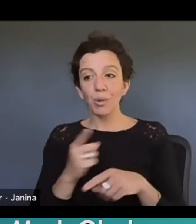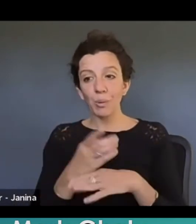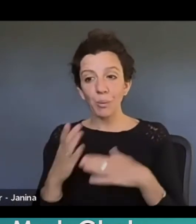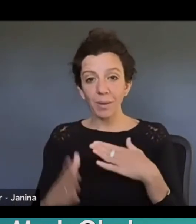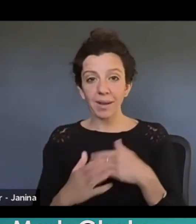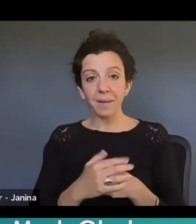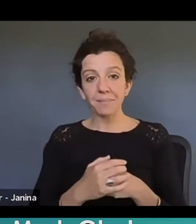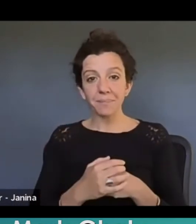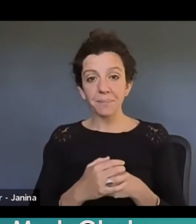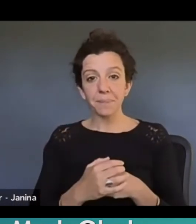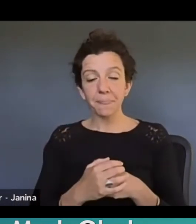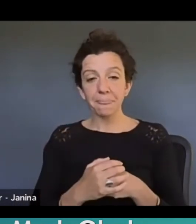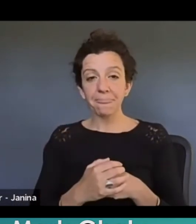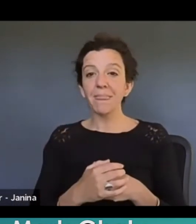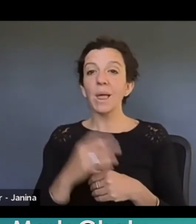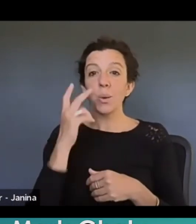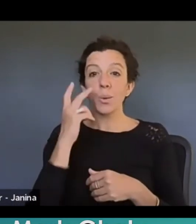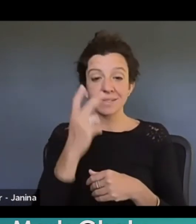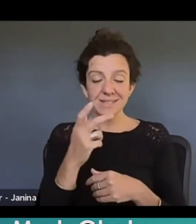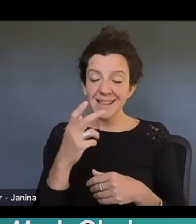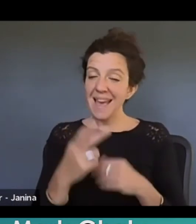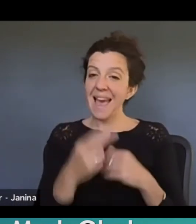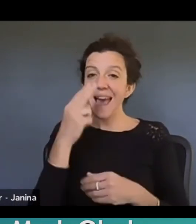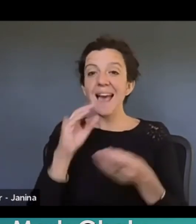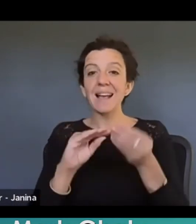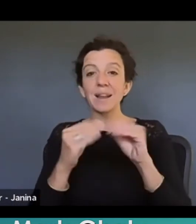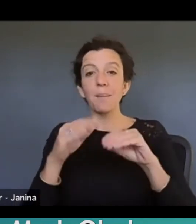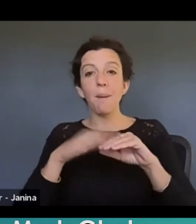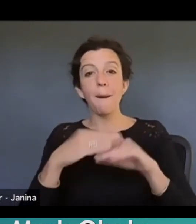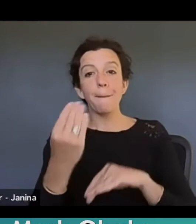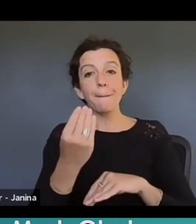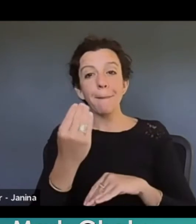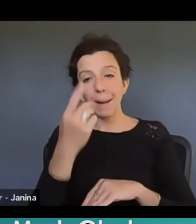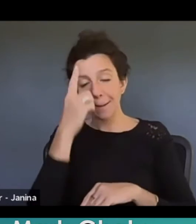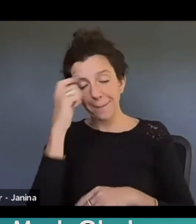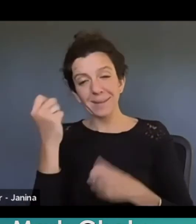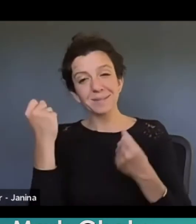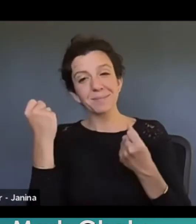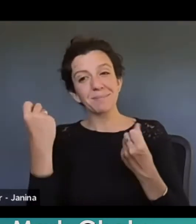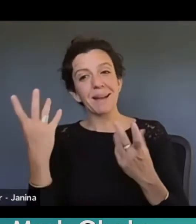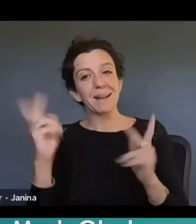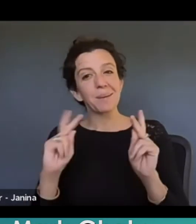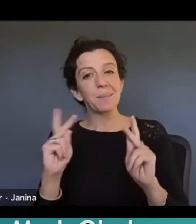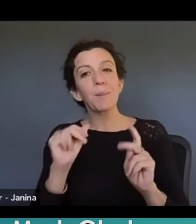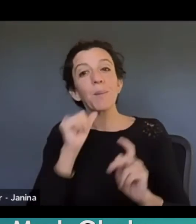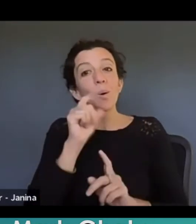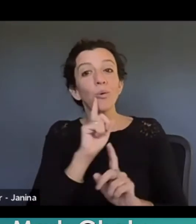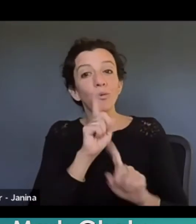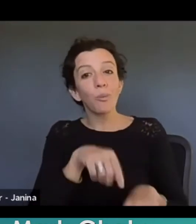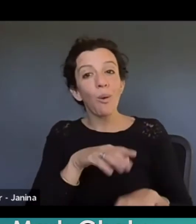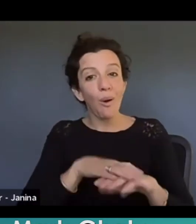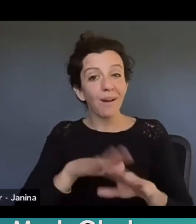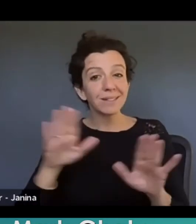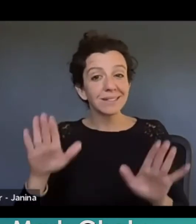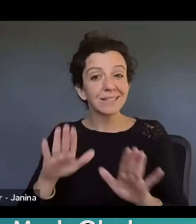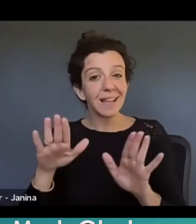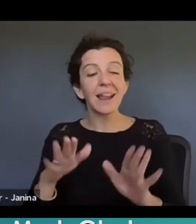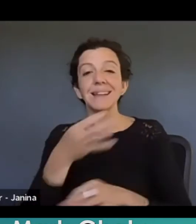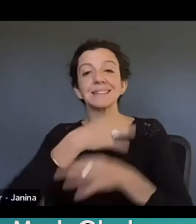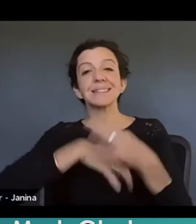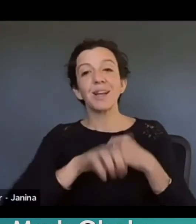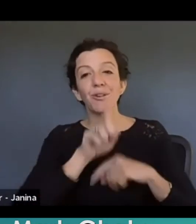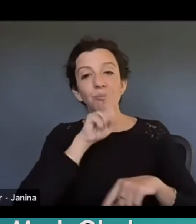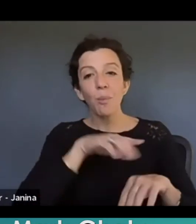because Sunday becomes a slower reporting day for a lot of operational issues. So we